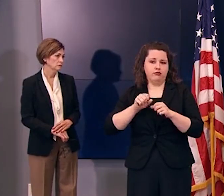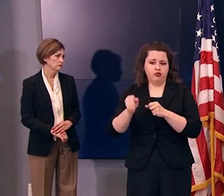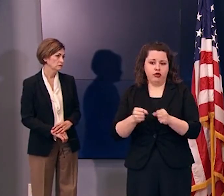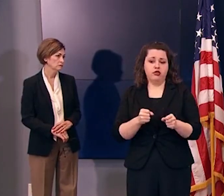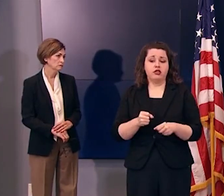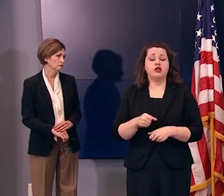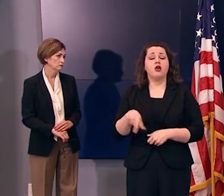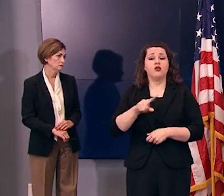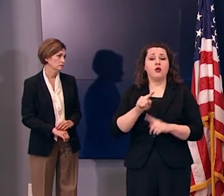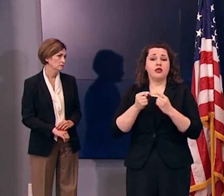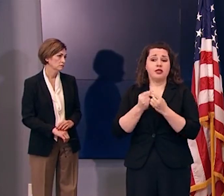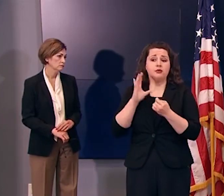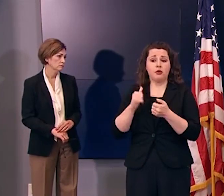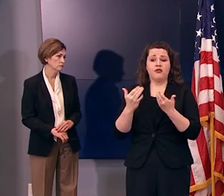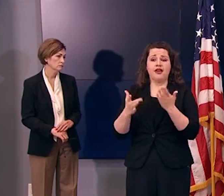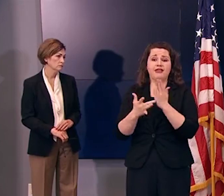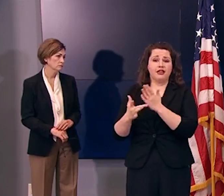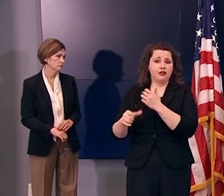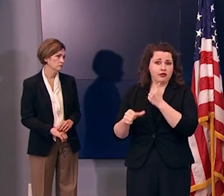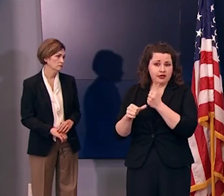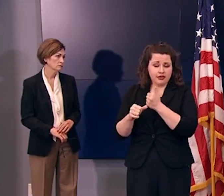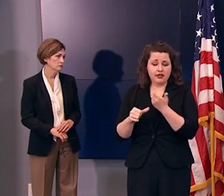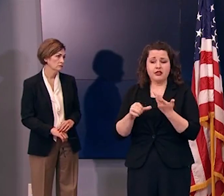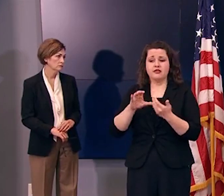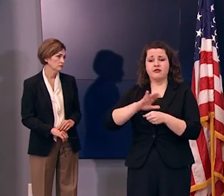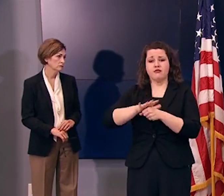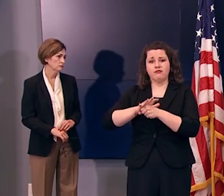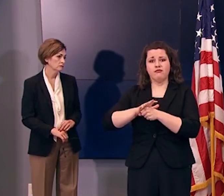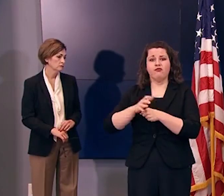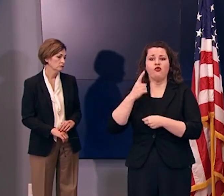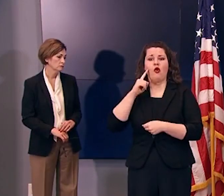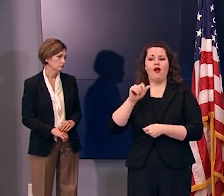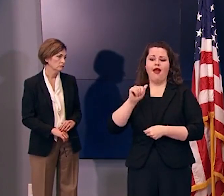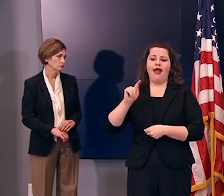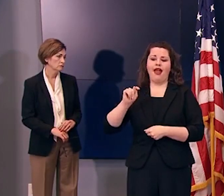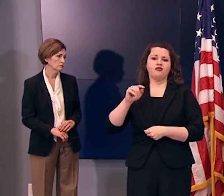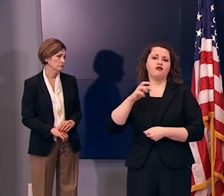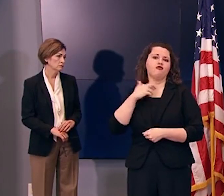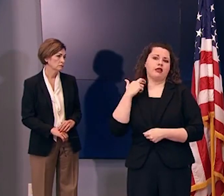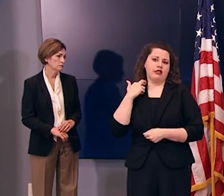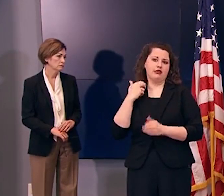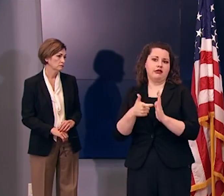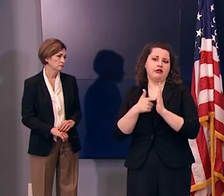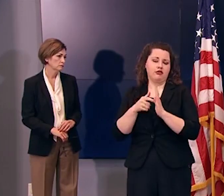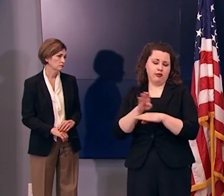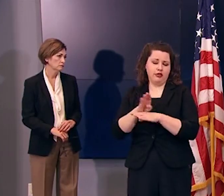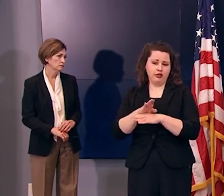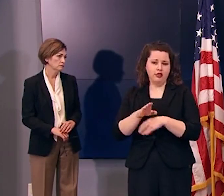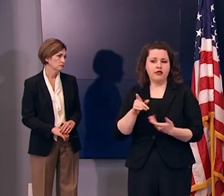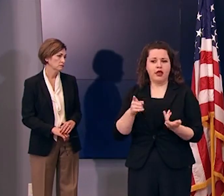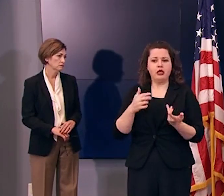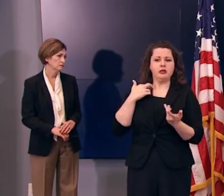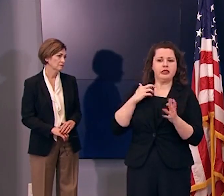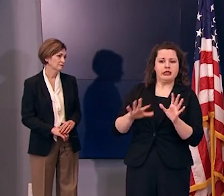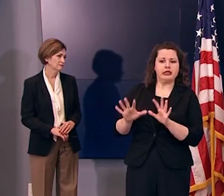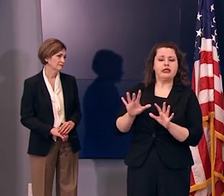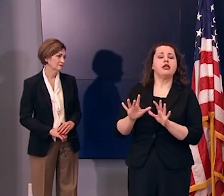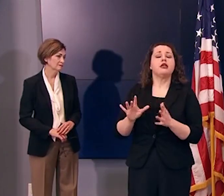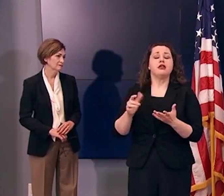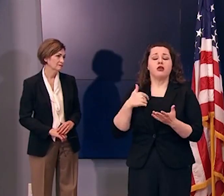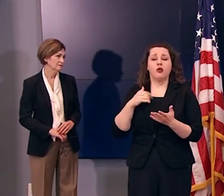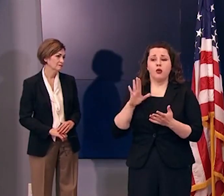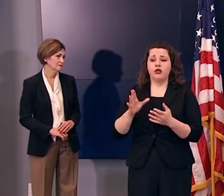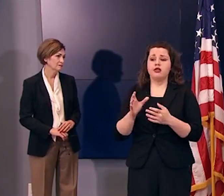provide technical assistance and COVID-19 testing for at-risk essential businesses. They'll also be made up of infection preventionists,